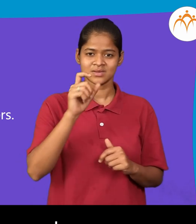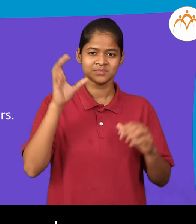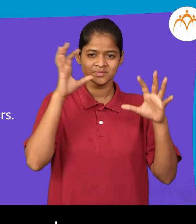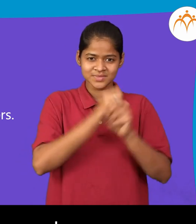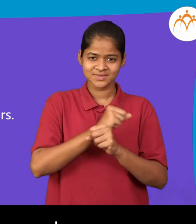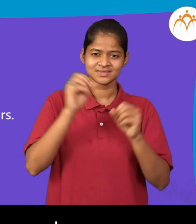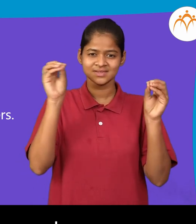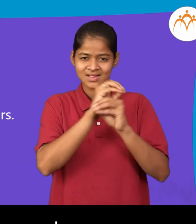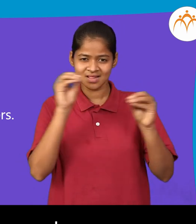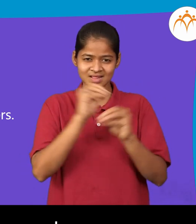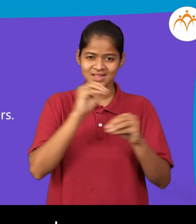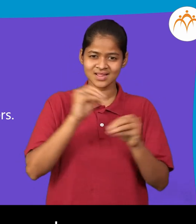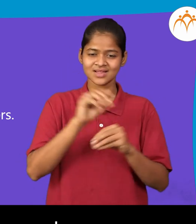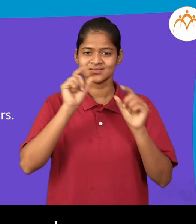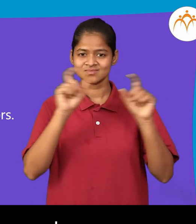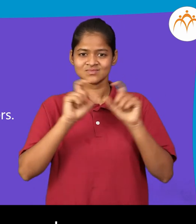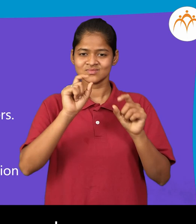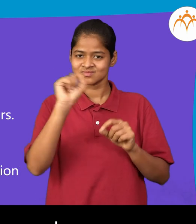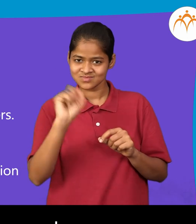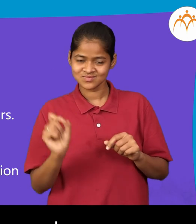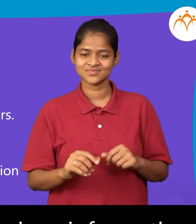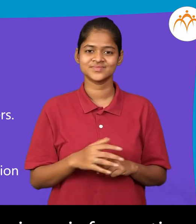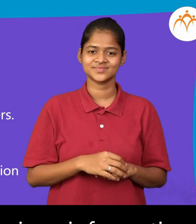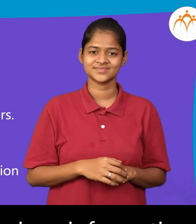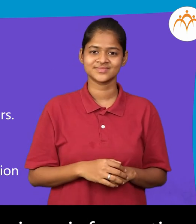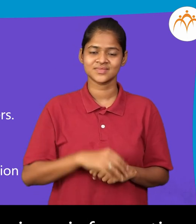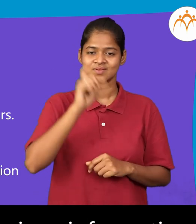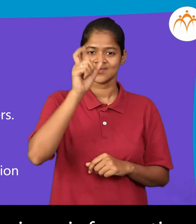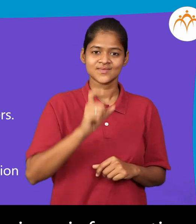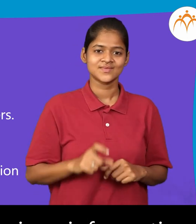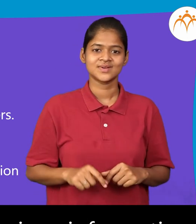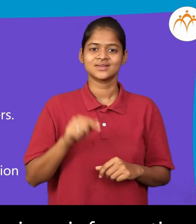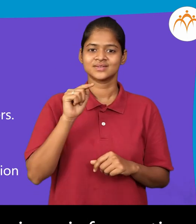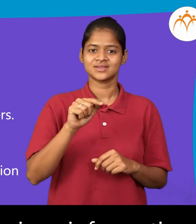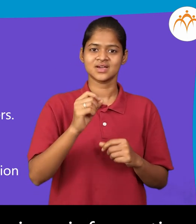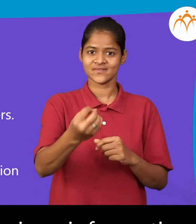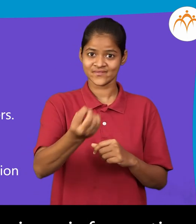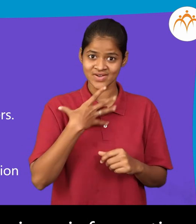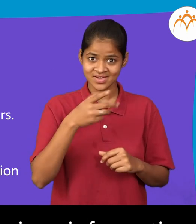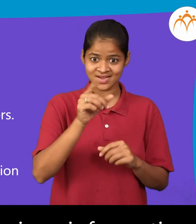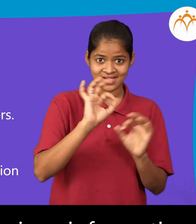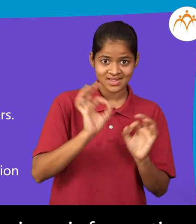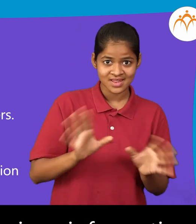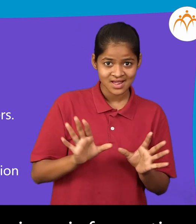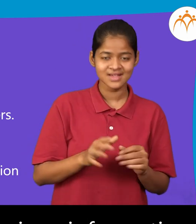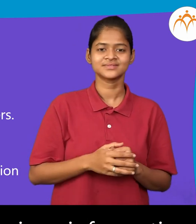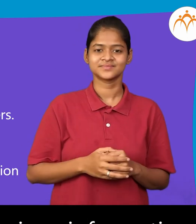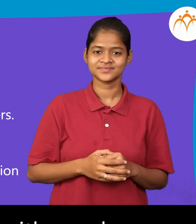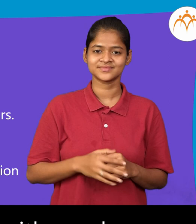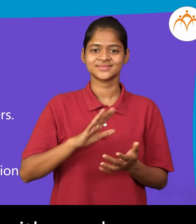Find hidden words. Finding words from the given information. So,